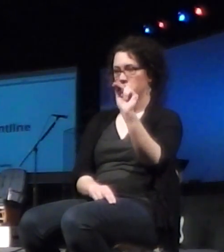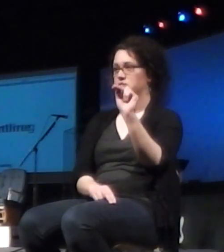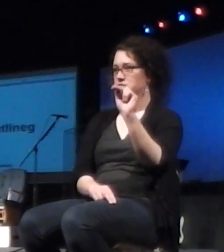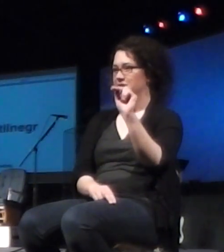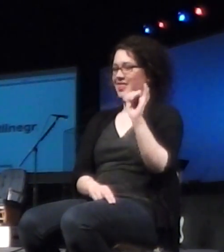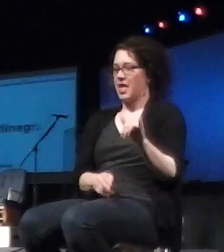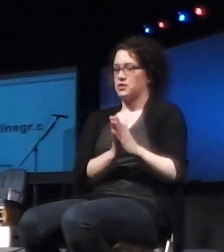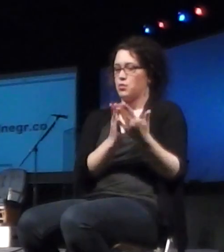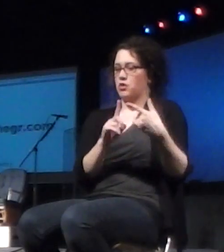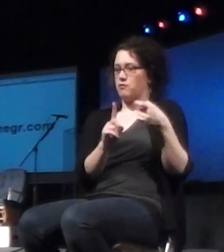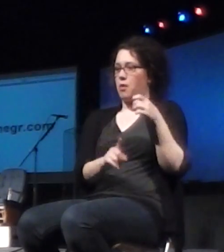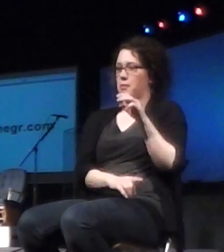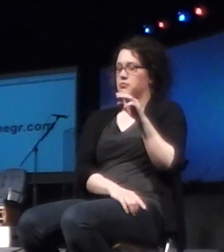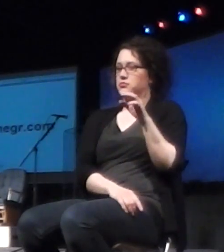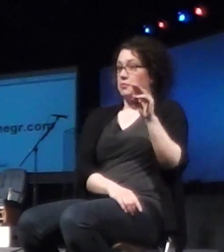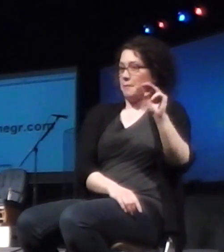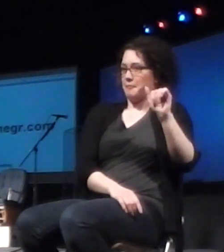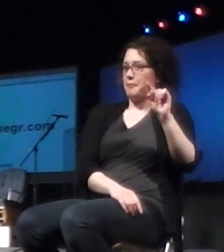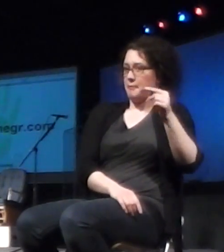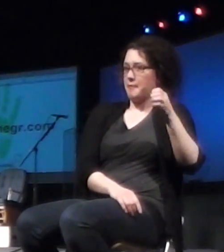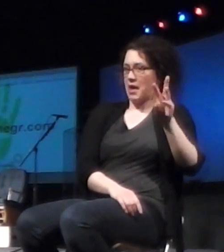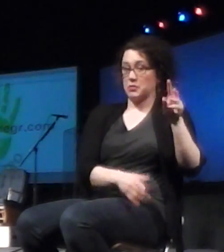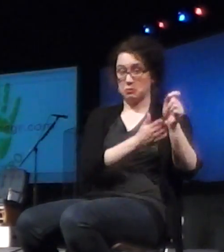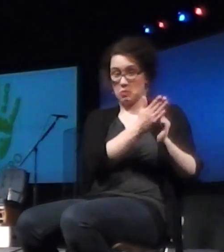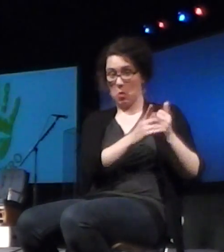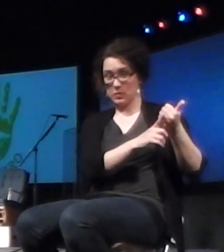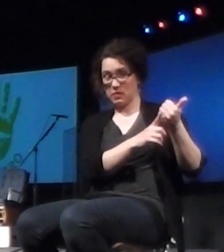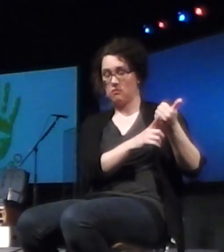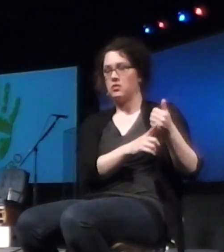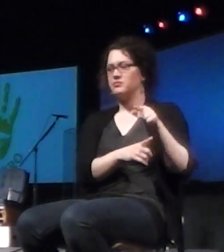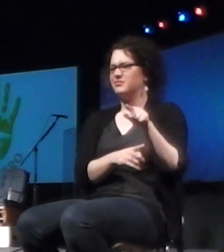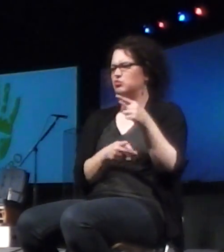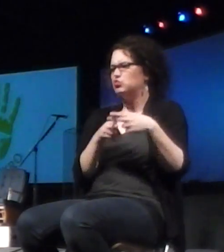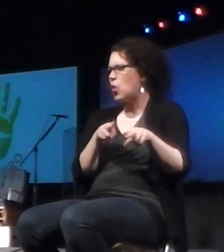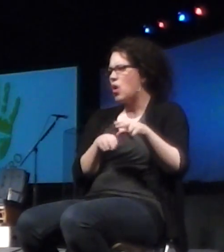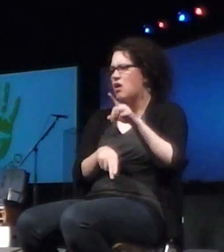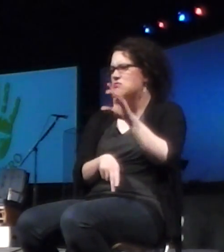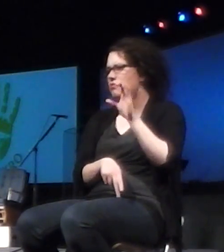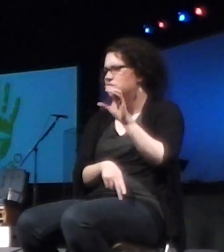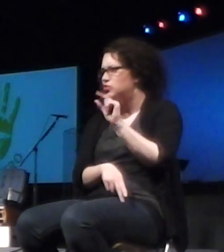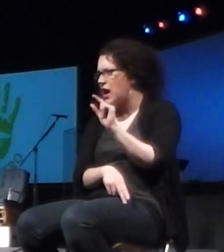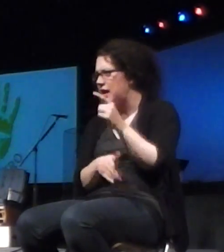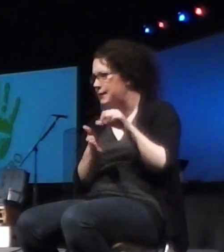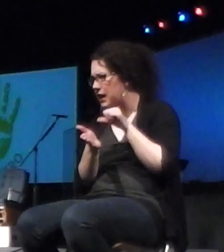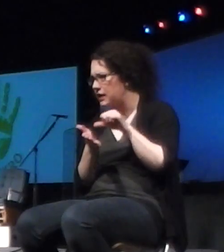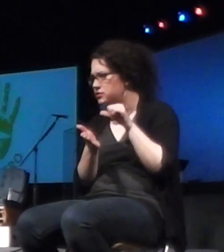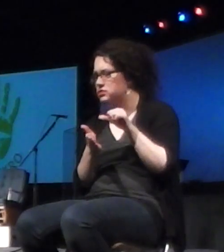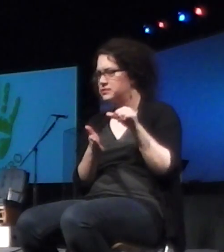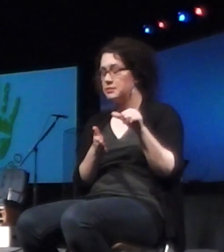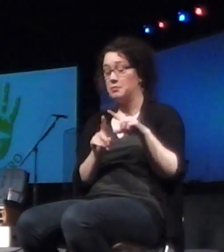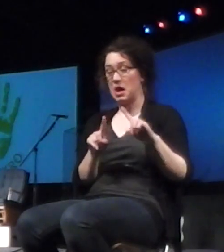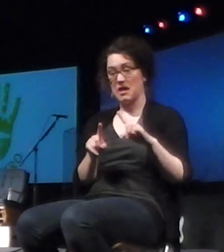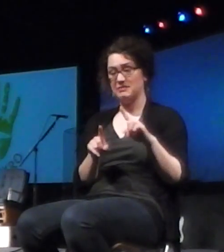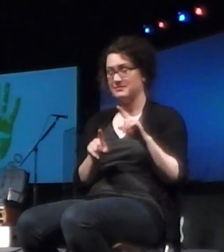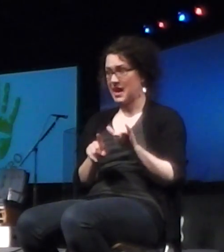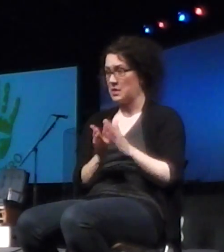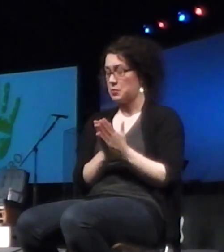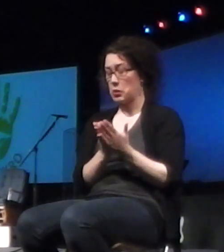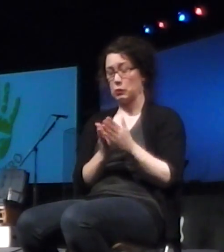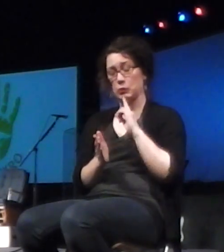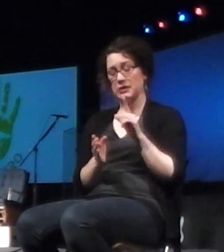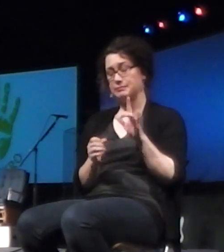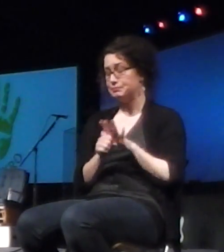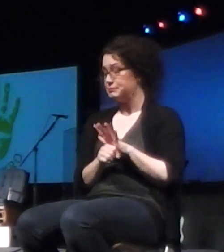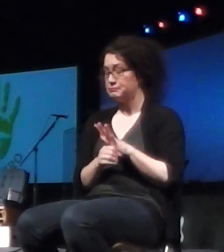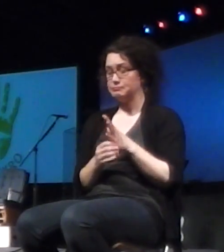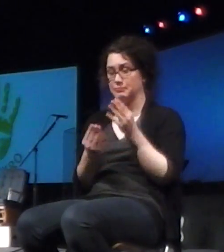pastor here. And he wrote this book. It's a short book. It's only 120 pages, but it's packed full of information. And this series is only 3 weeks